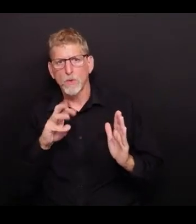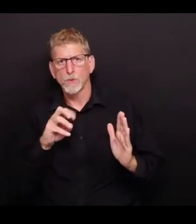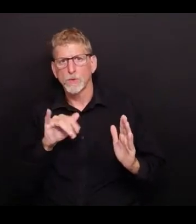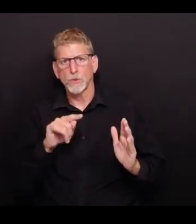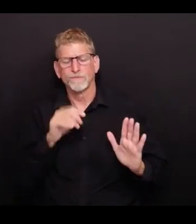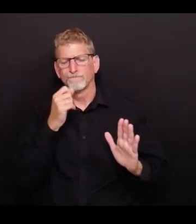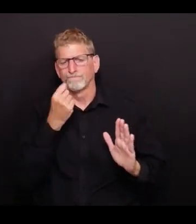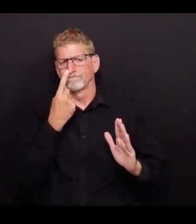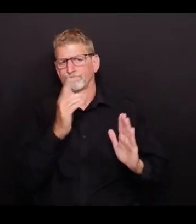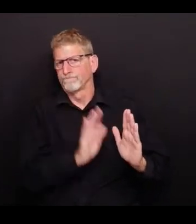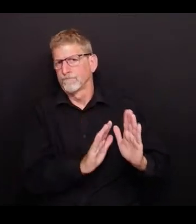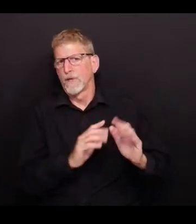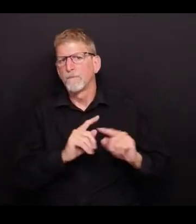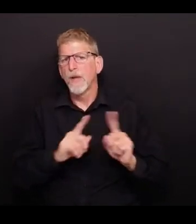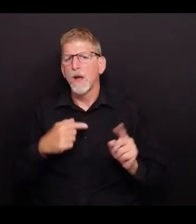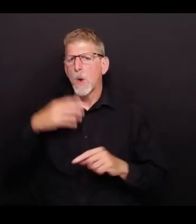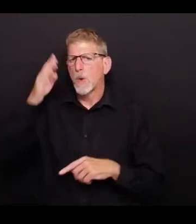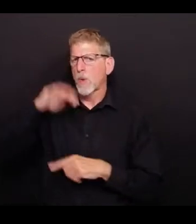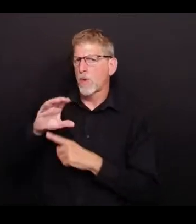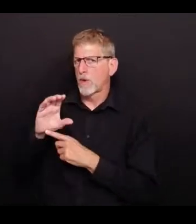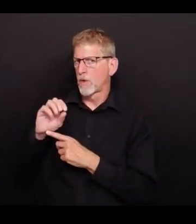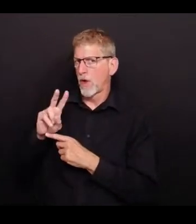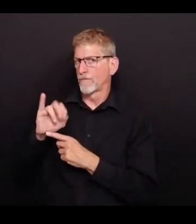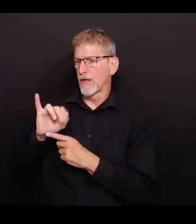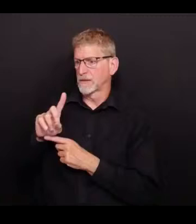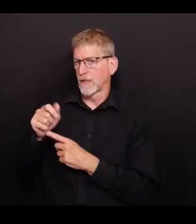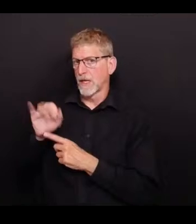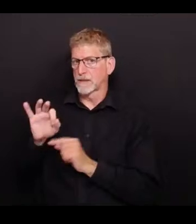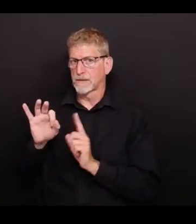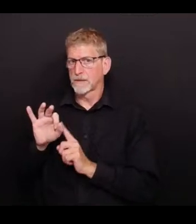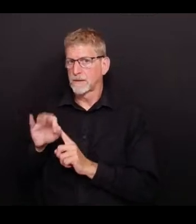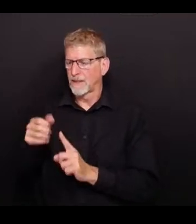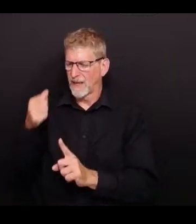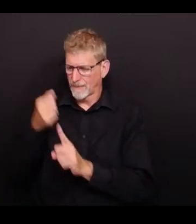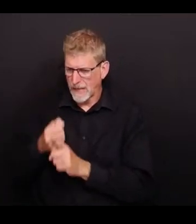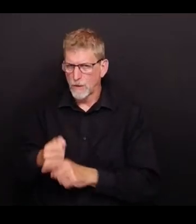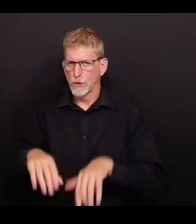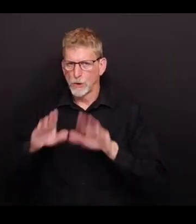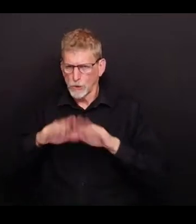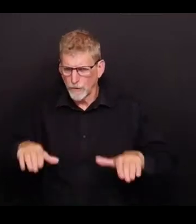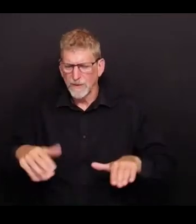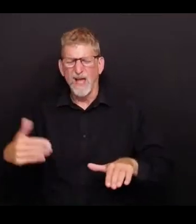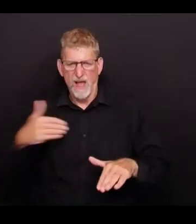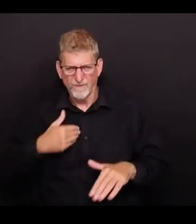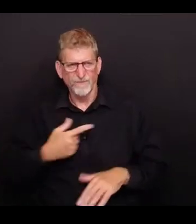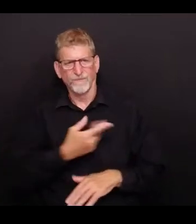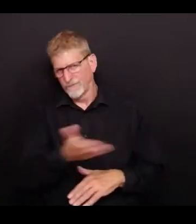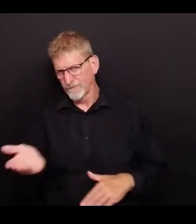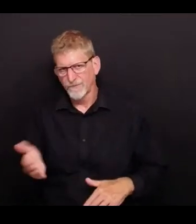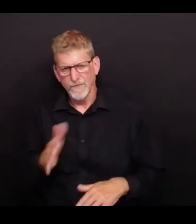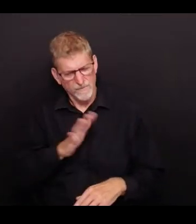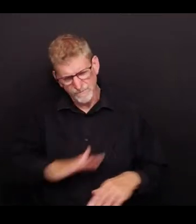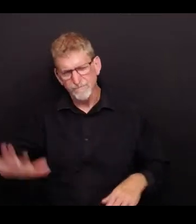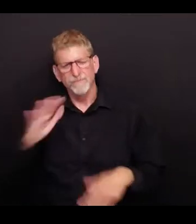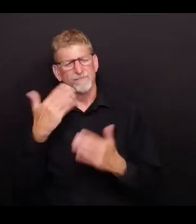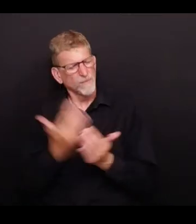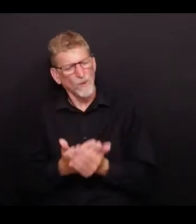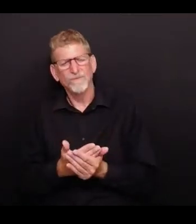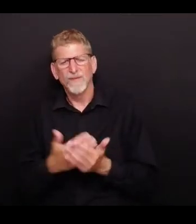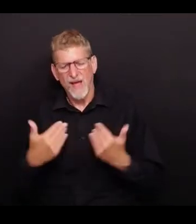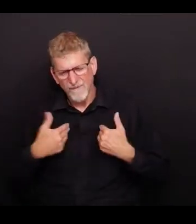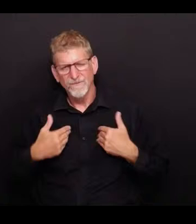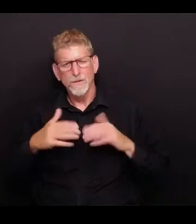brings forward, but I am familiar with the impact that COVID-19 has had on our children across the country, nearly 3 million cases,